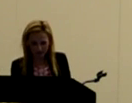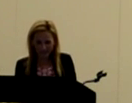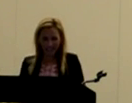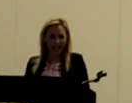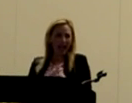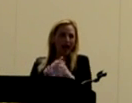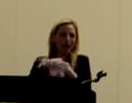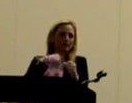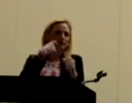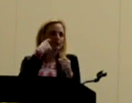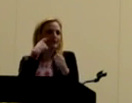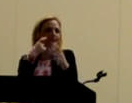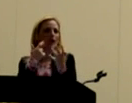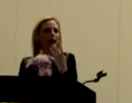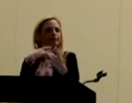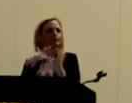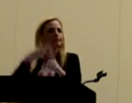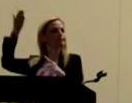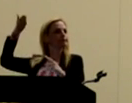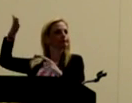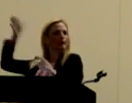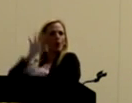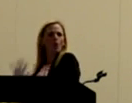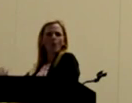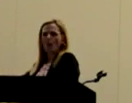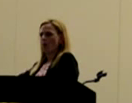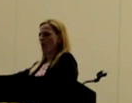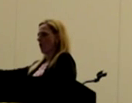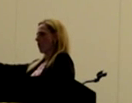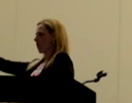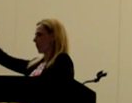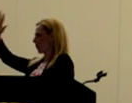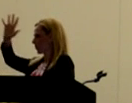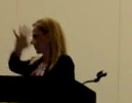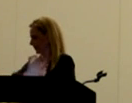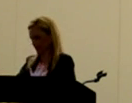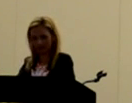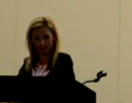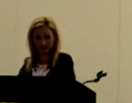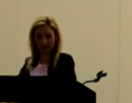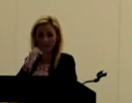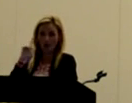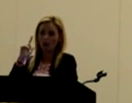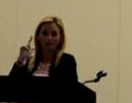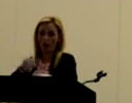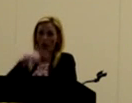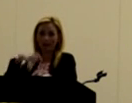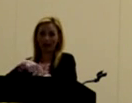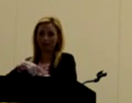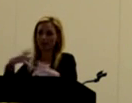talk. In any case, I usually will I've spoken all over the United States, and I've done it for a